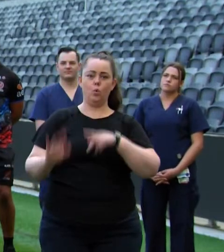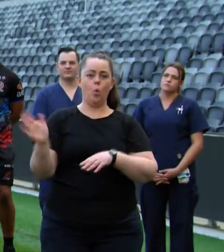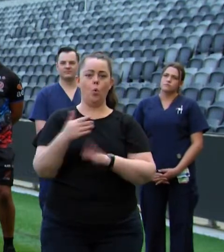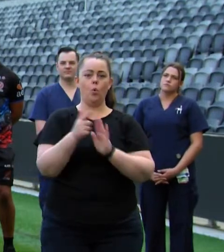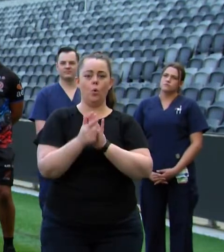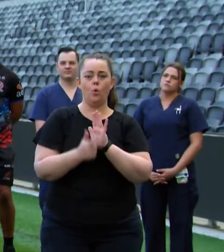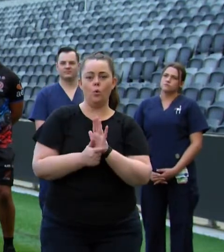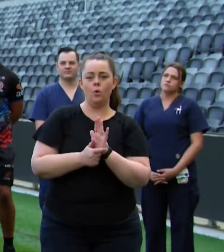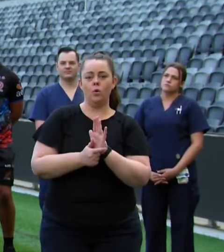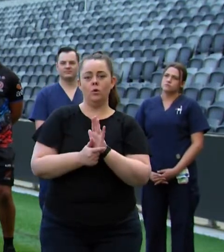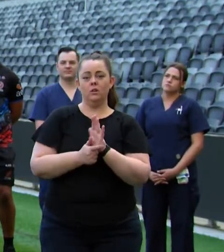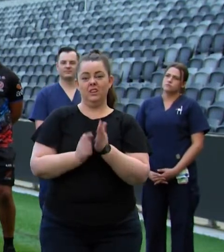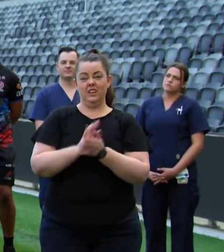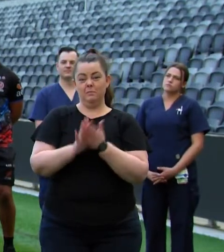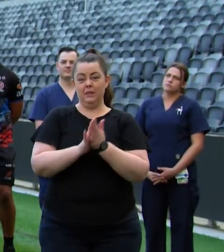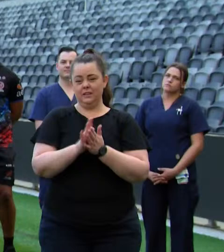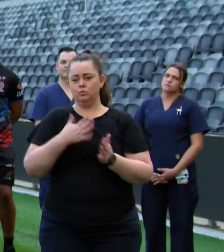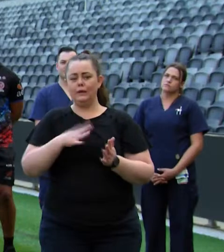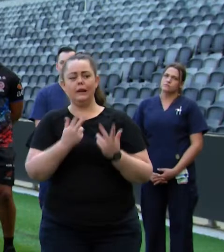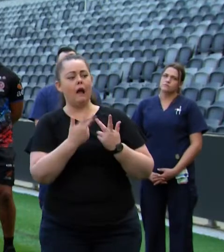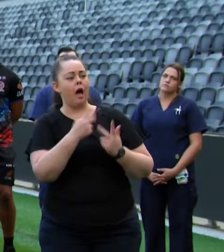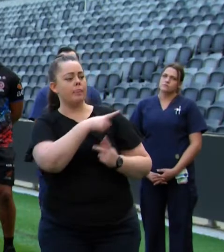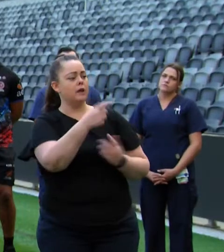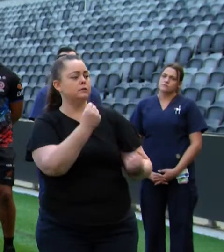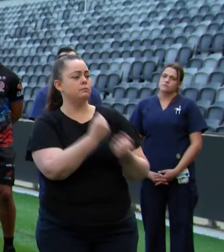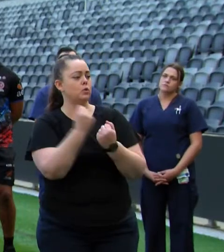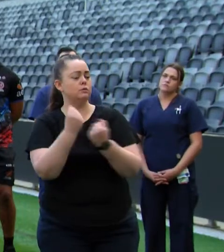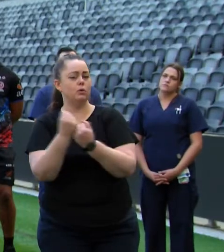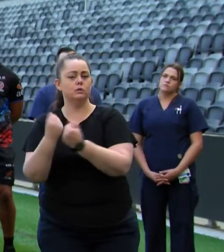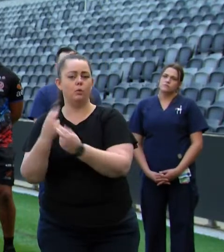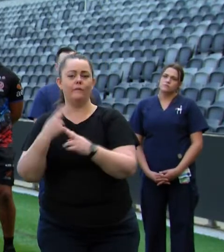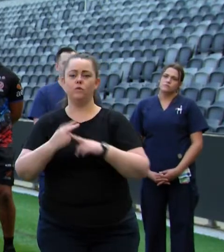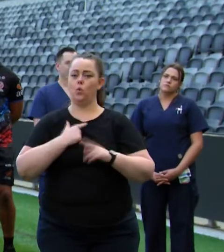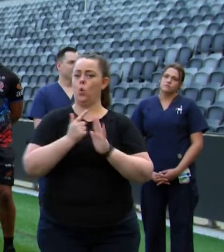decisions, which leads to better outcomes for the people of our state. But I'll work with...